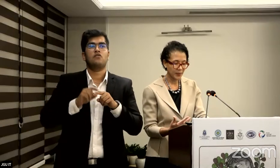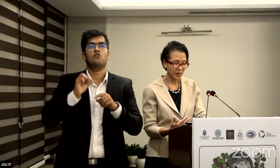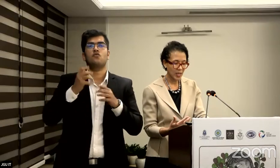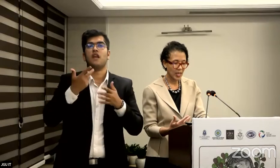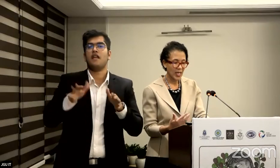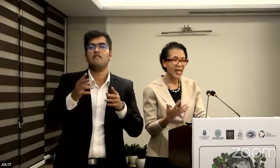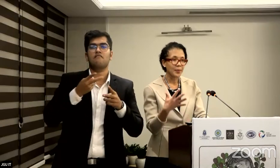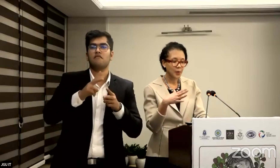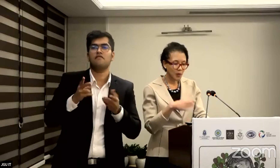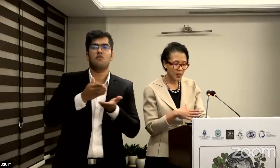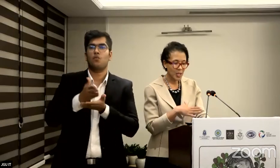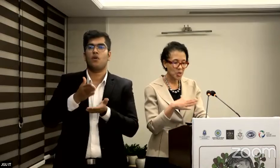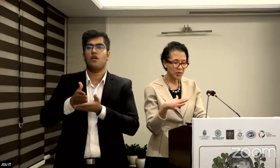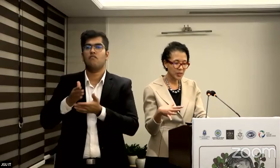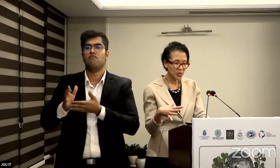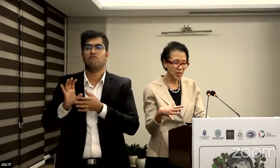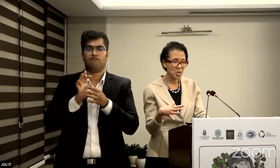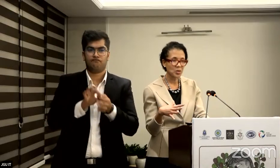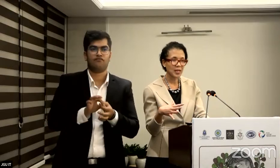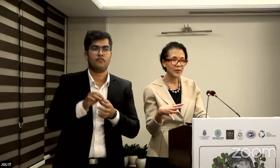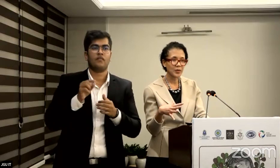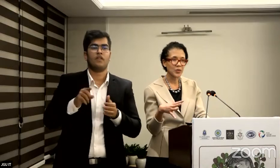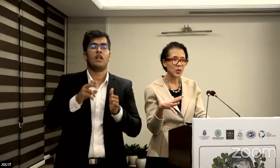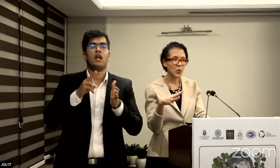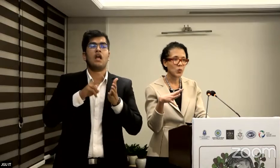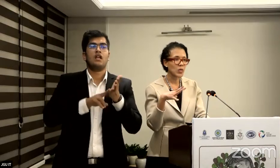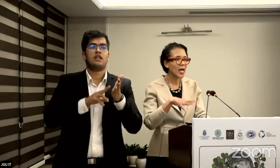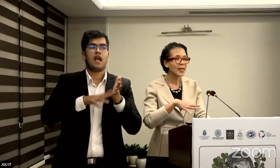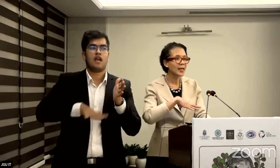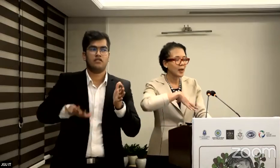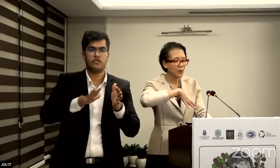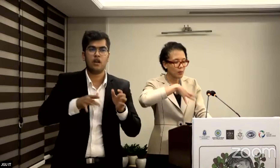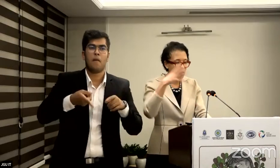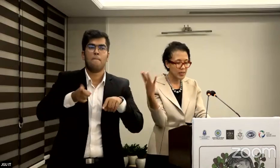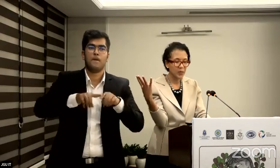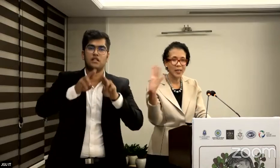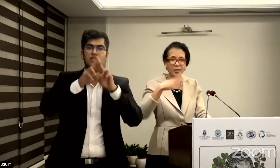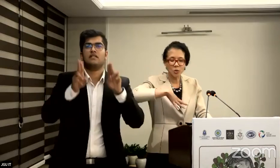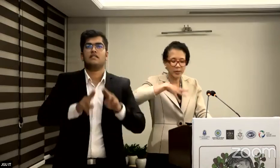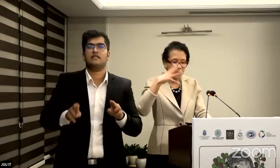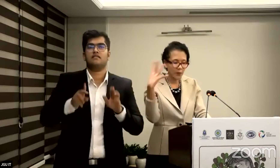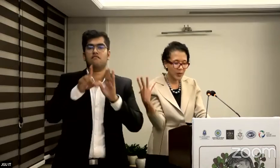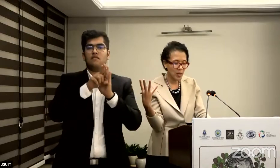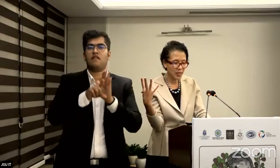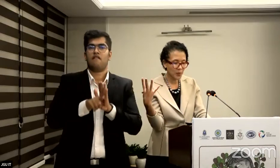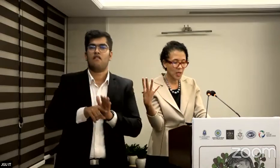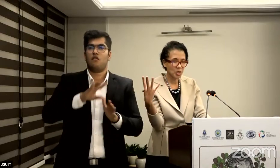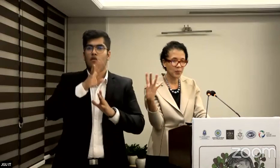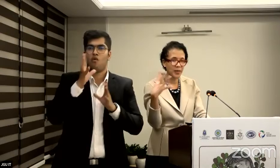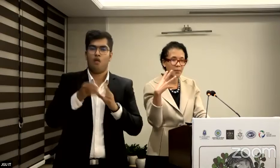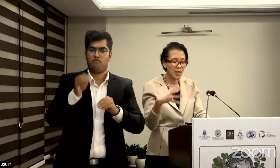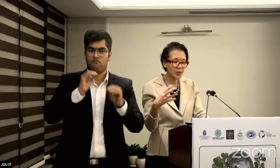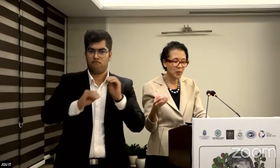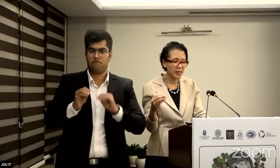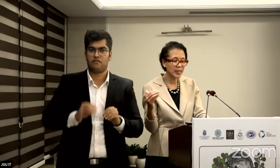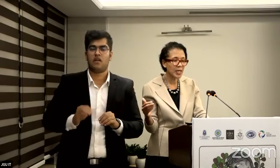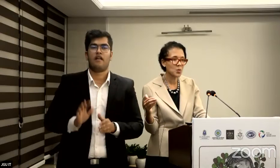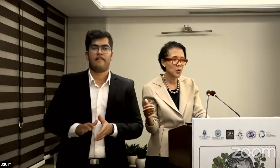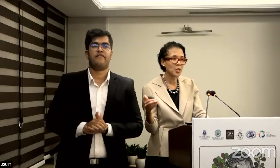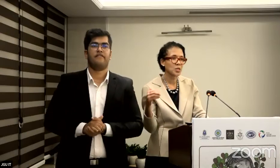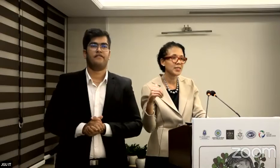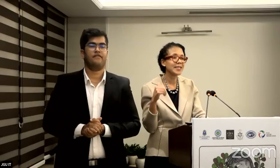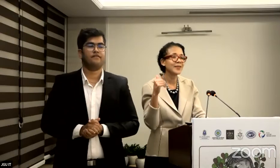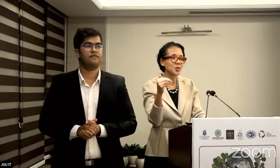capacity at both the national and international levels. So not a deregulatory or free market project, but a market